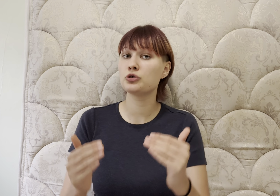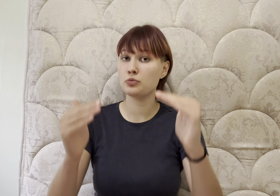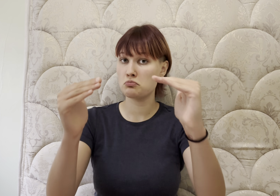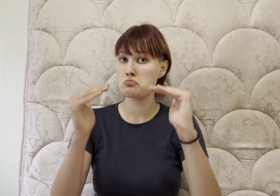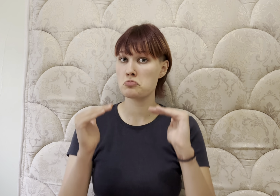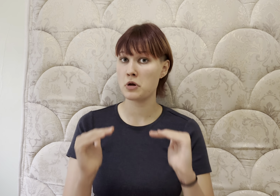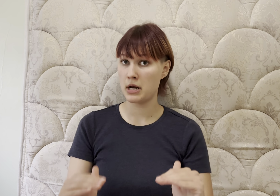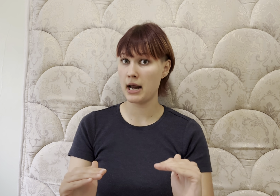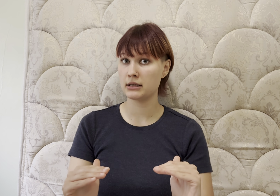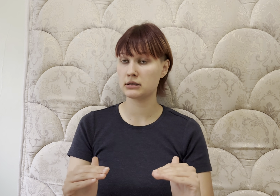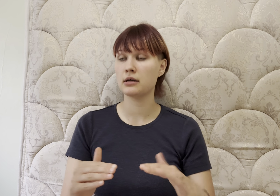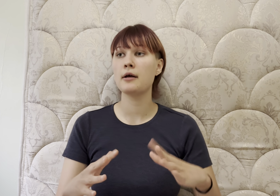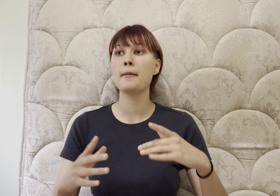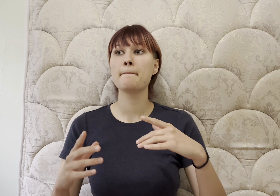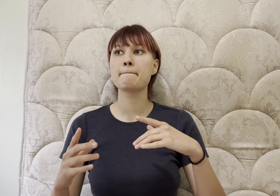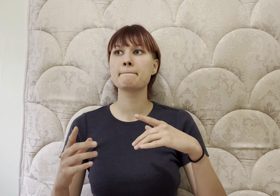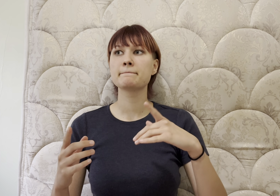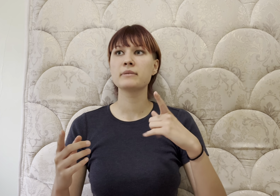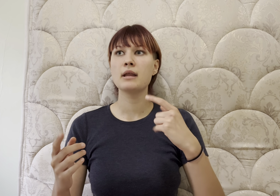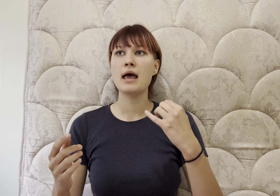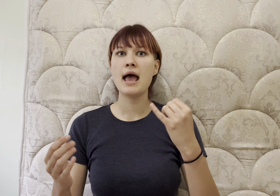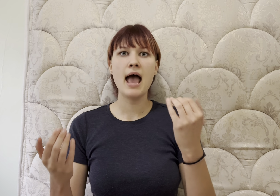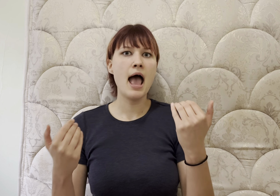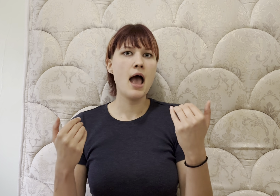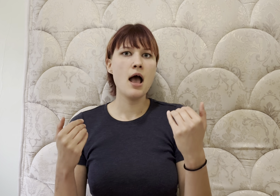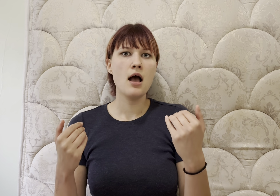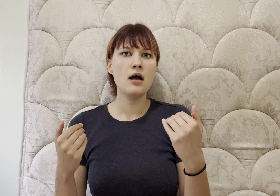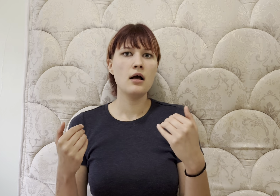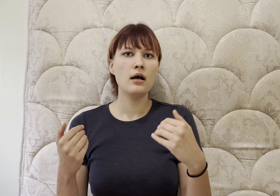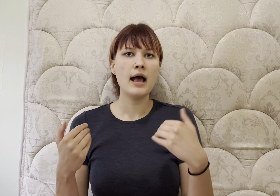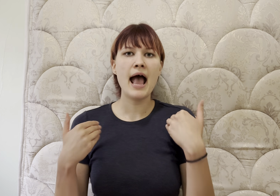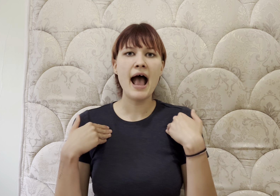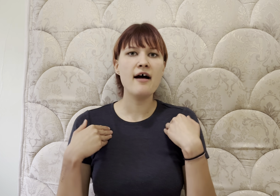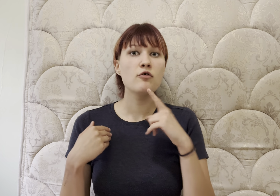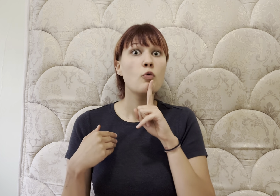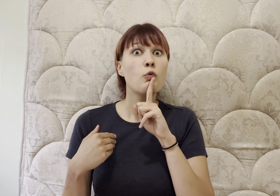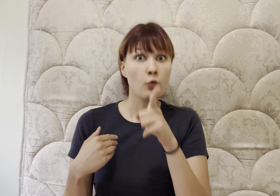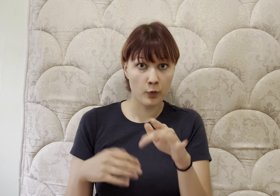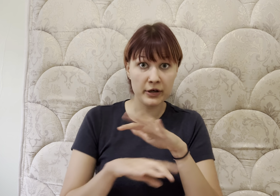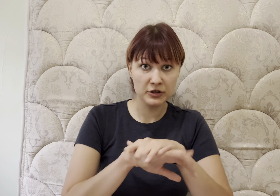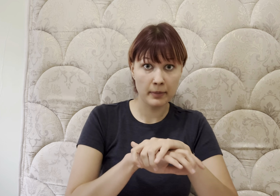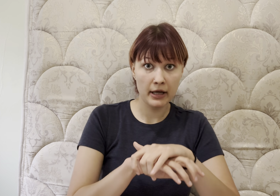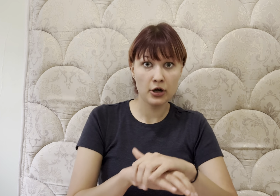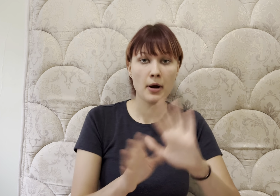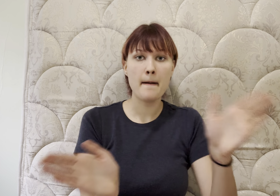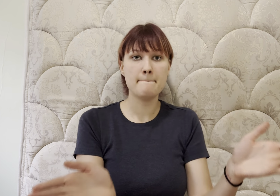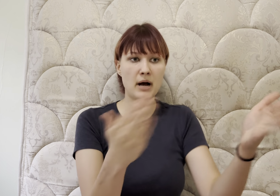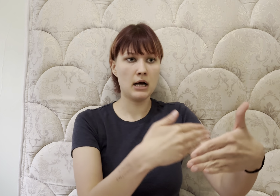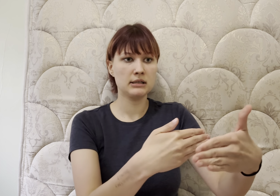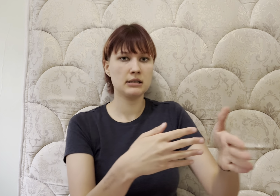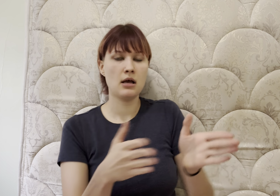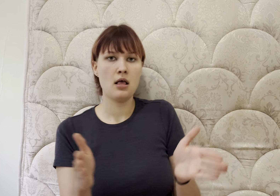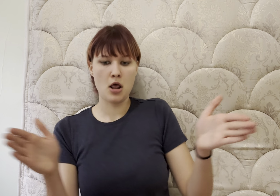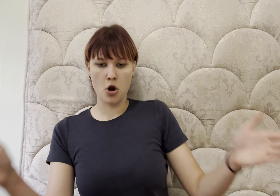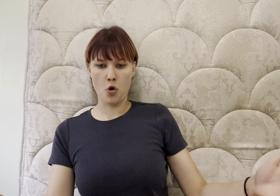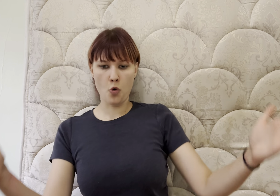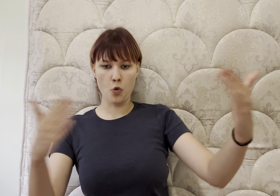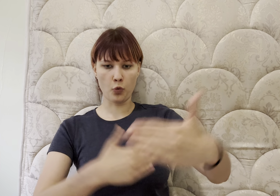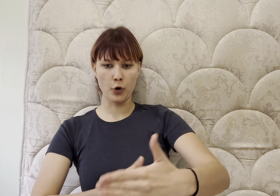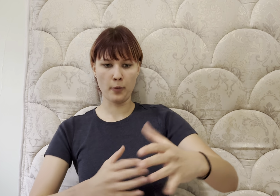and then the therapist would work with me to be calm so I could see the spider and have a calm response, and the spider would get closer and closer.